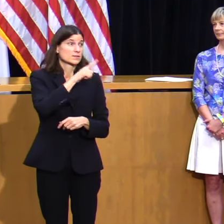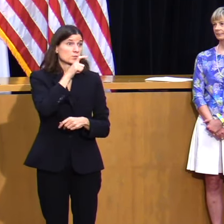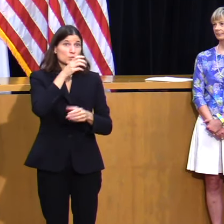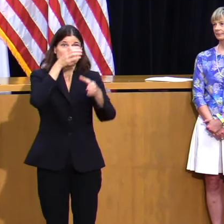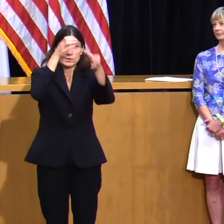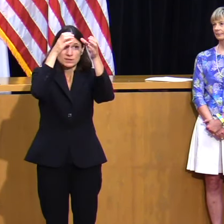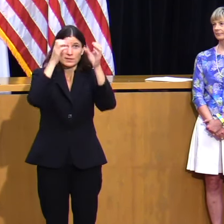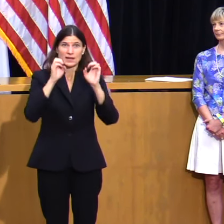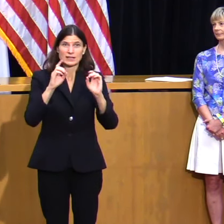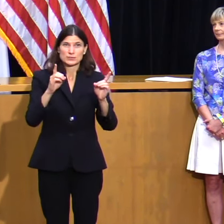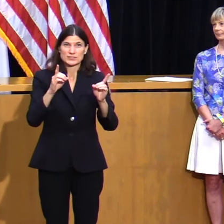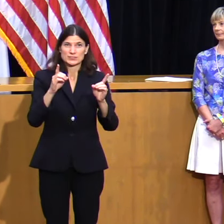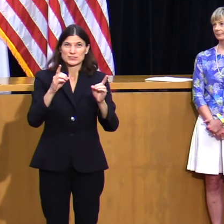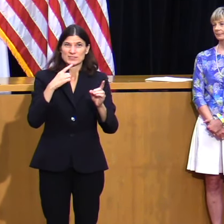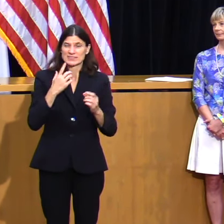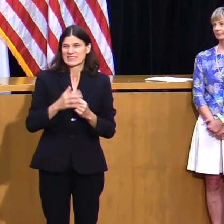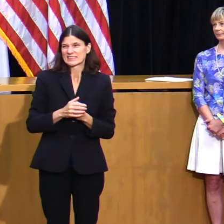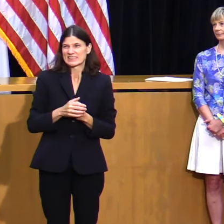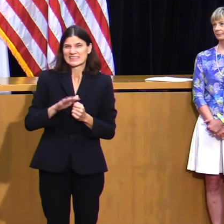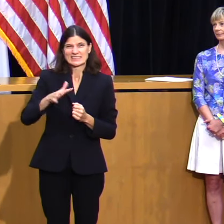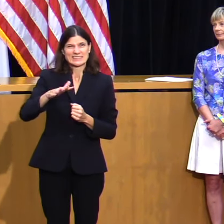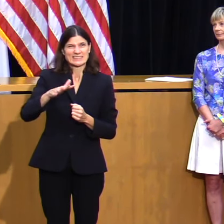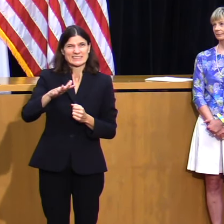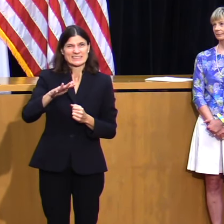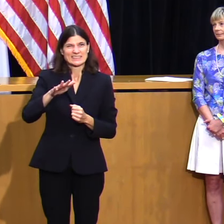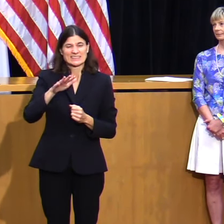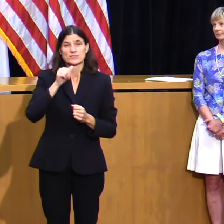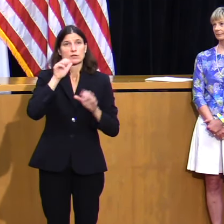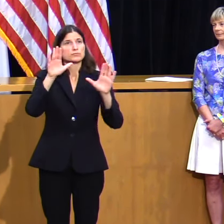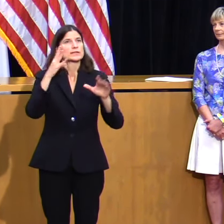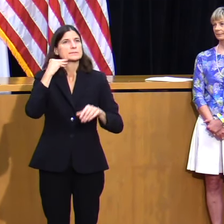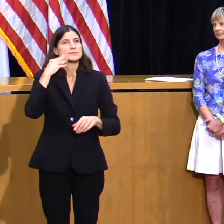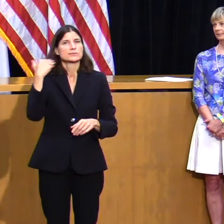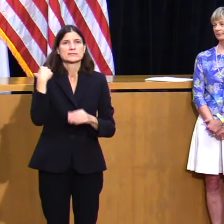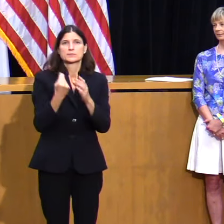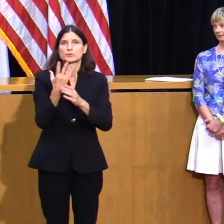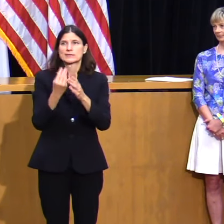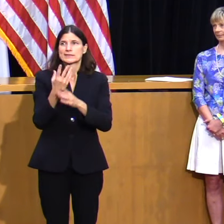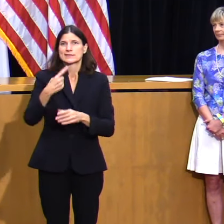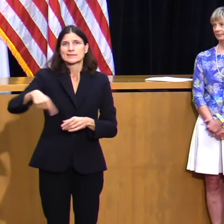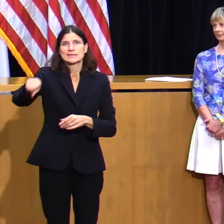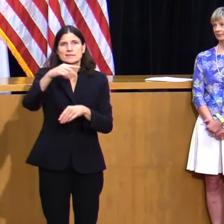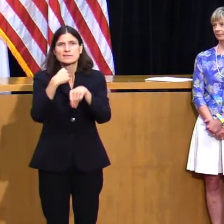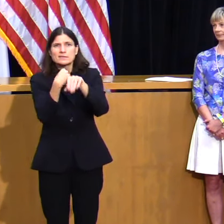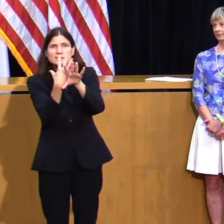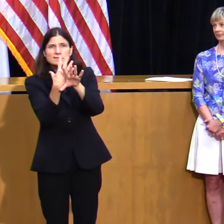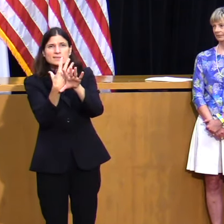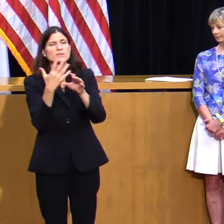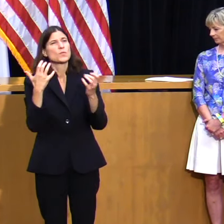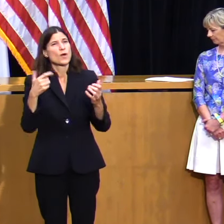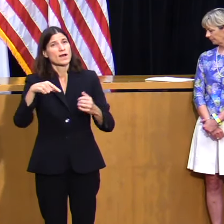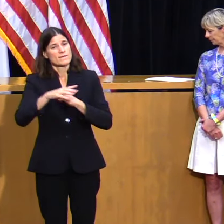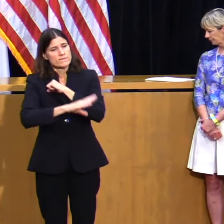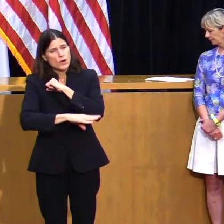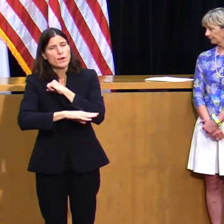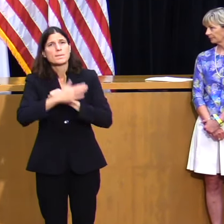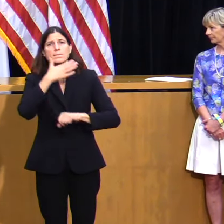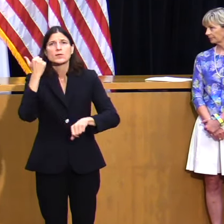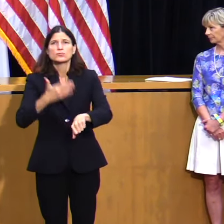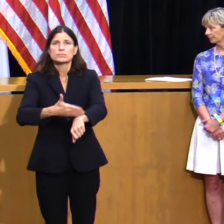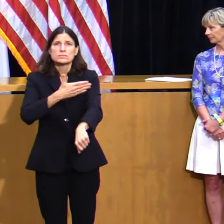was not very good. I would certainly hope the experience this year will be significantly better if school